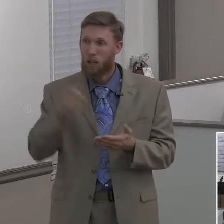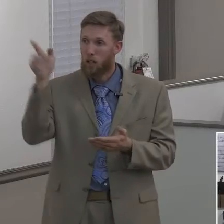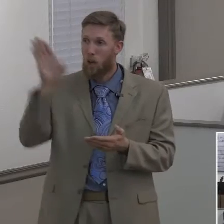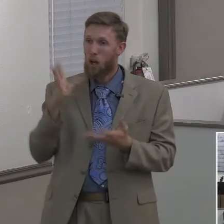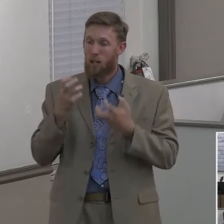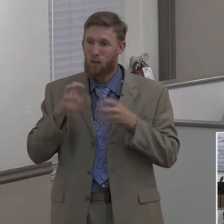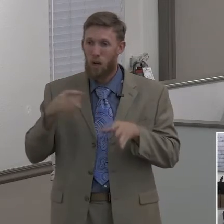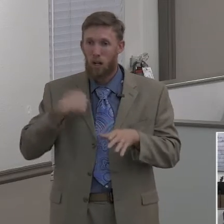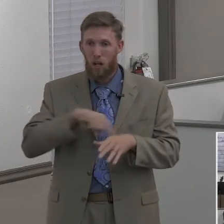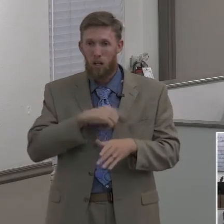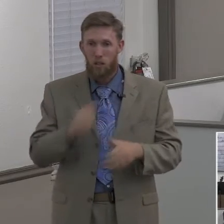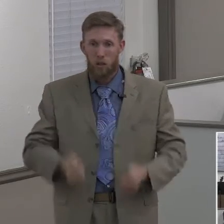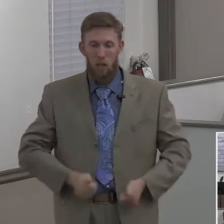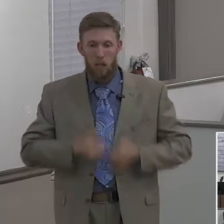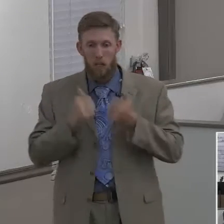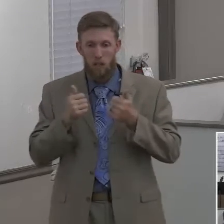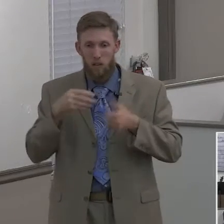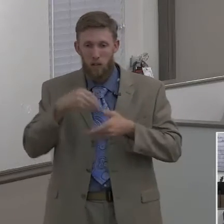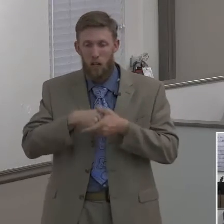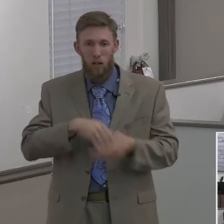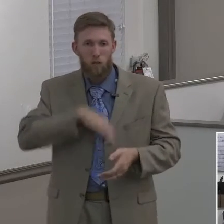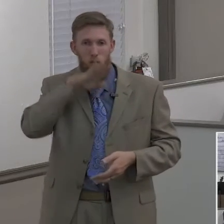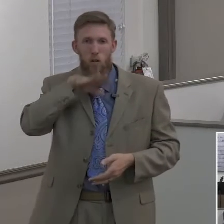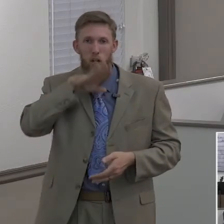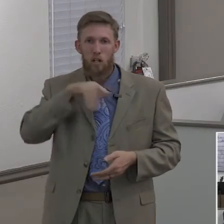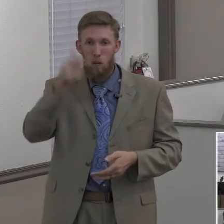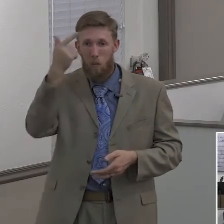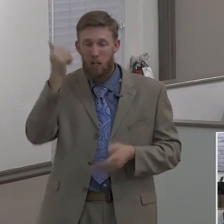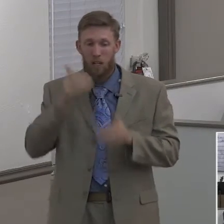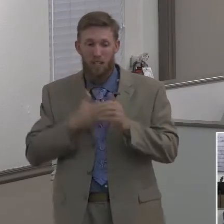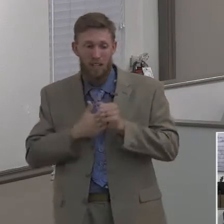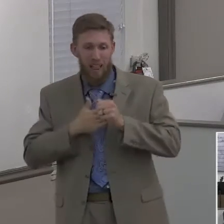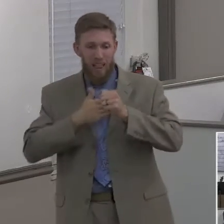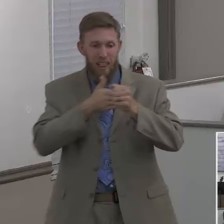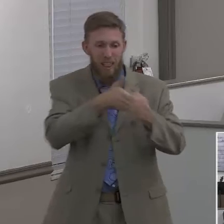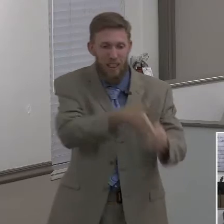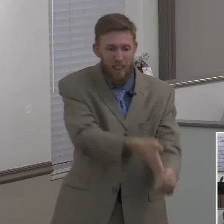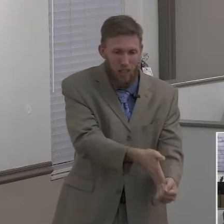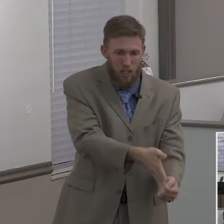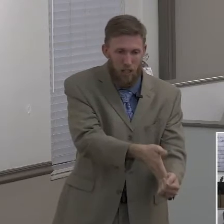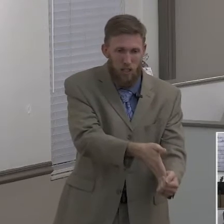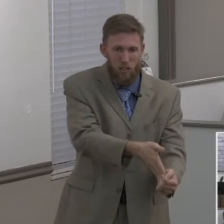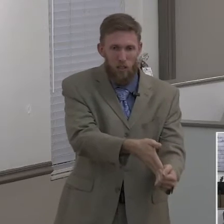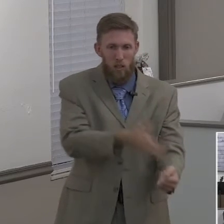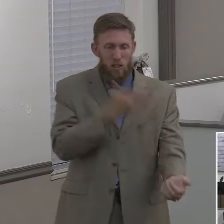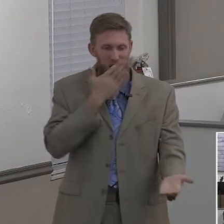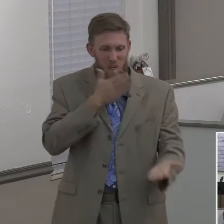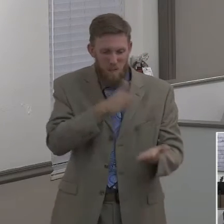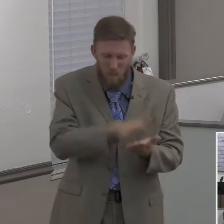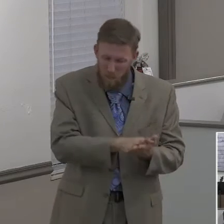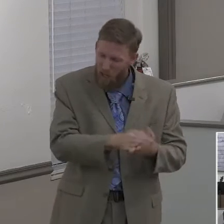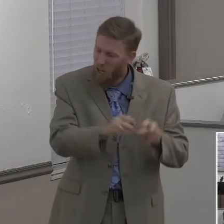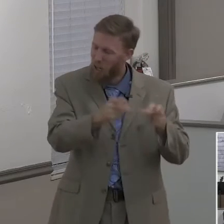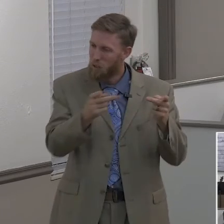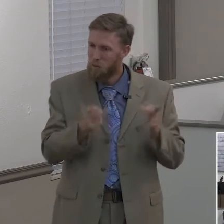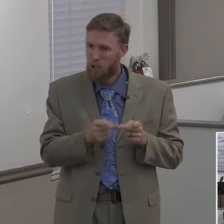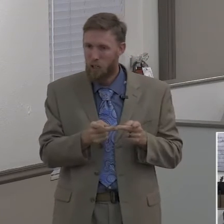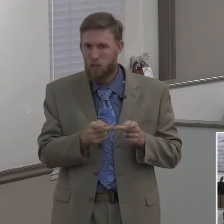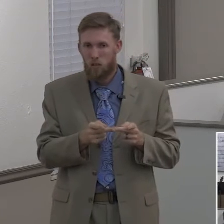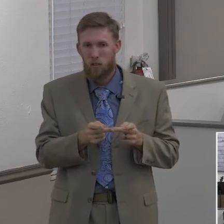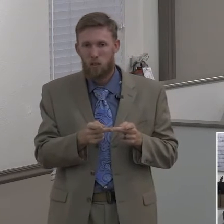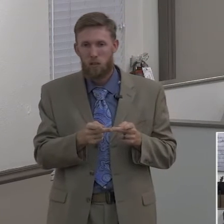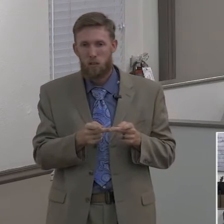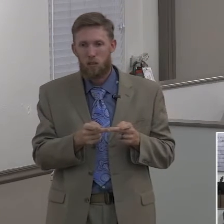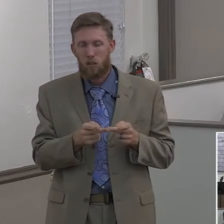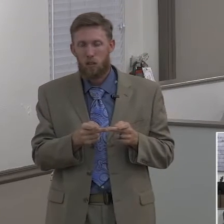God does not want us to live a life of frustration because of where it leads and what it says about us